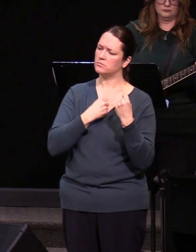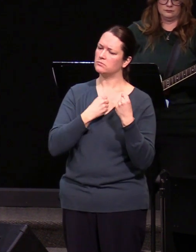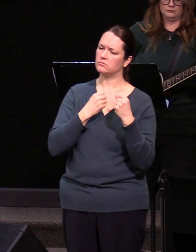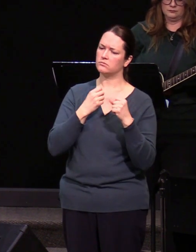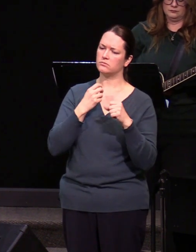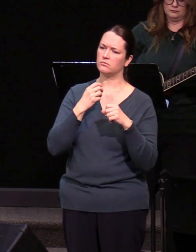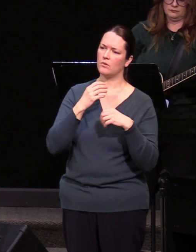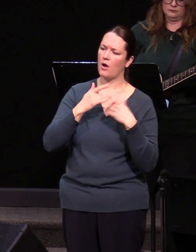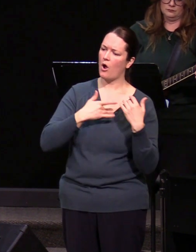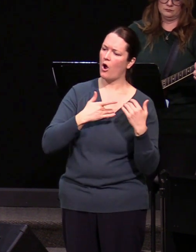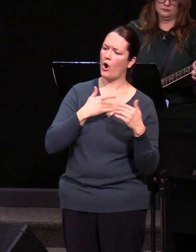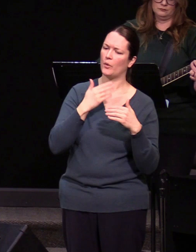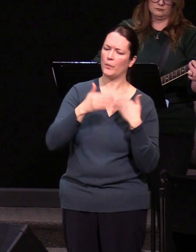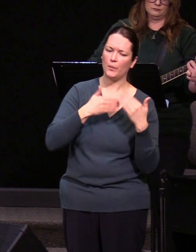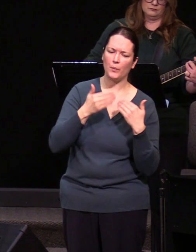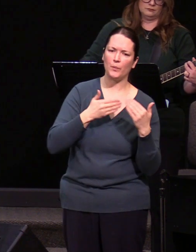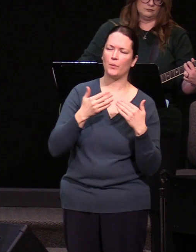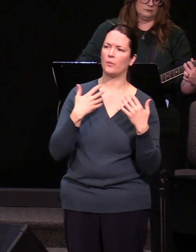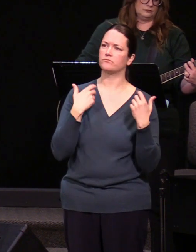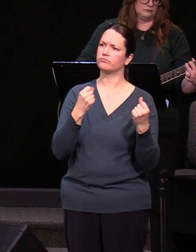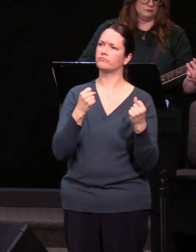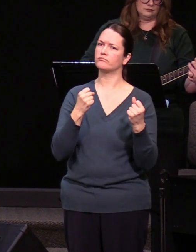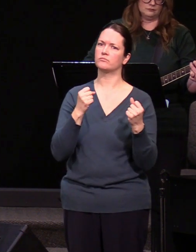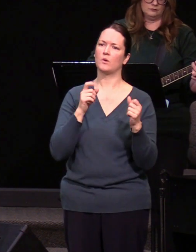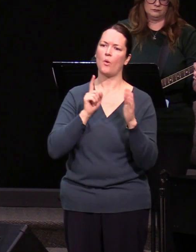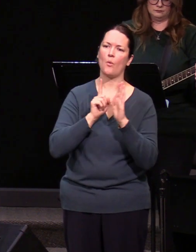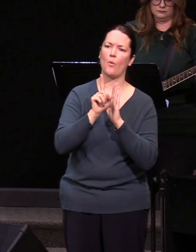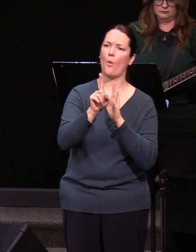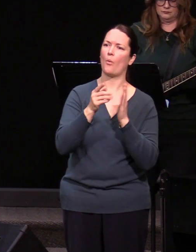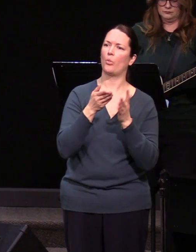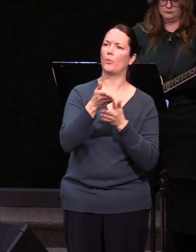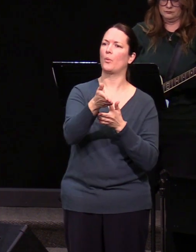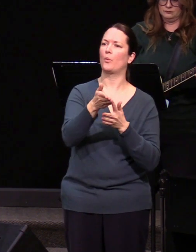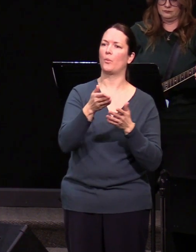to walk through them, the boldness to walk through them, come what may.